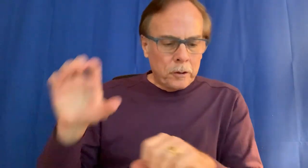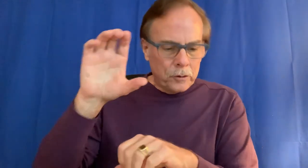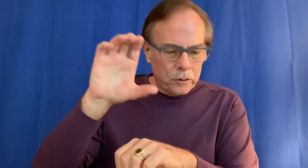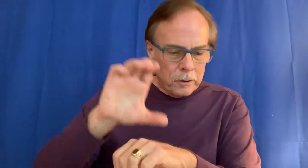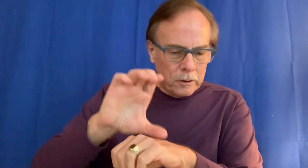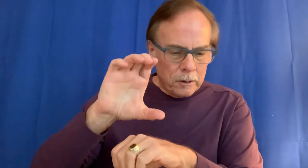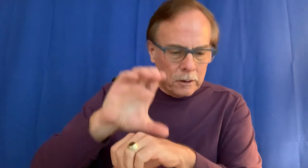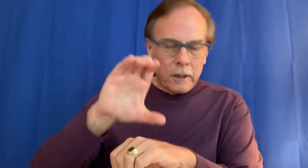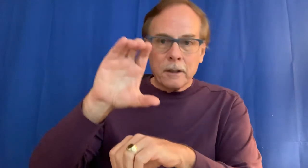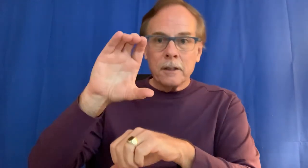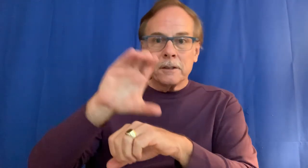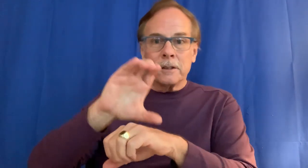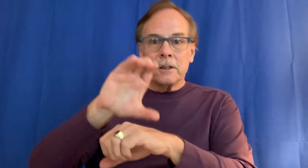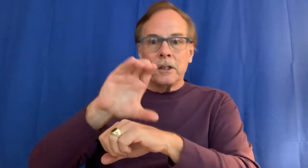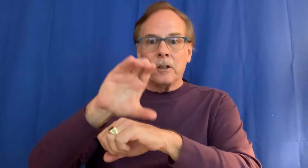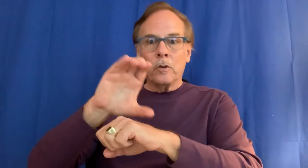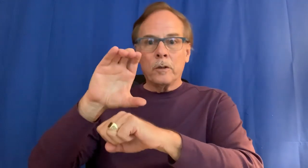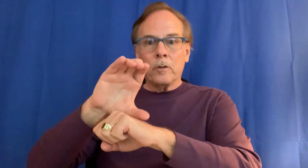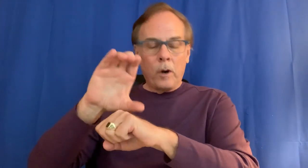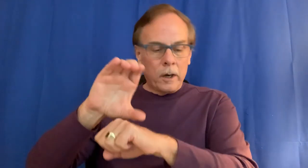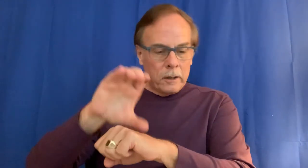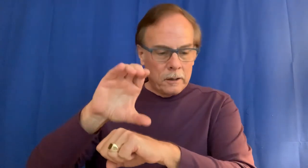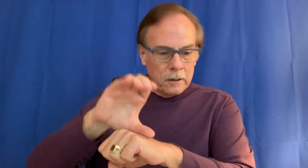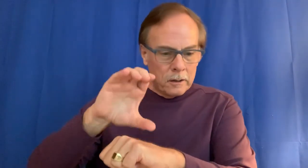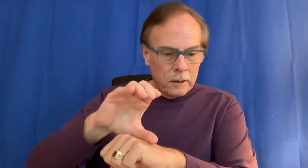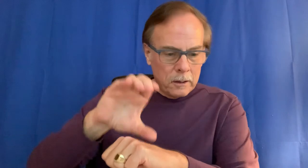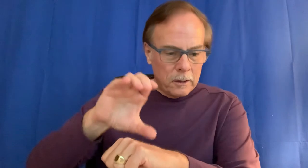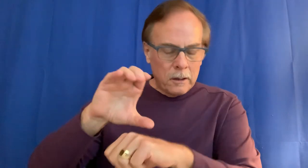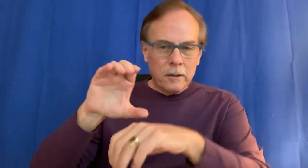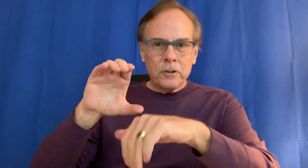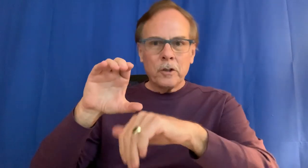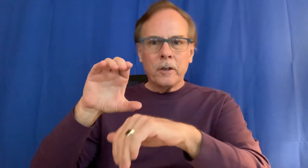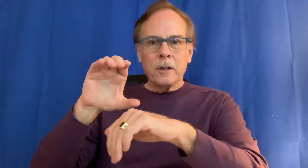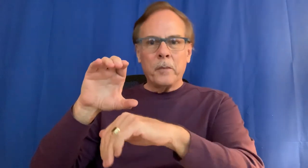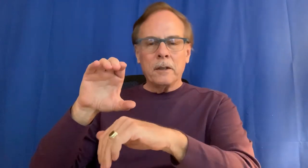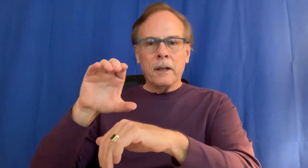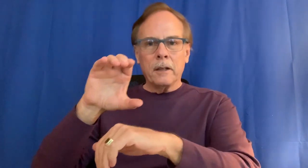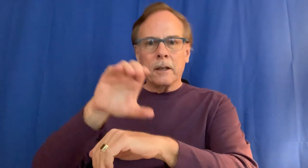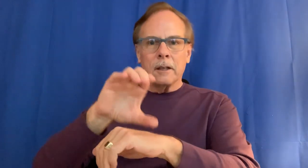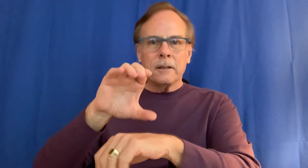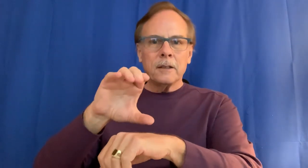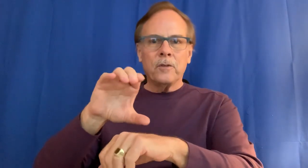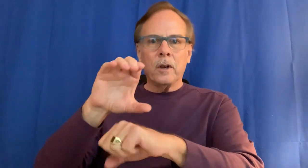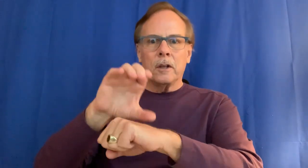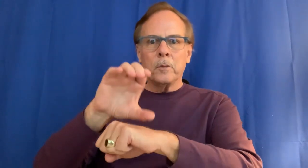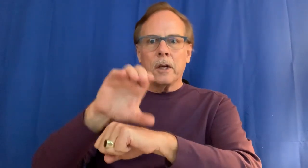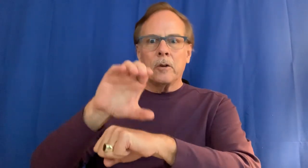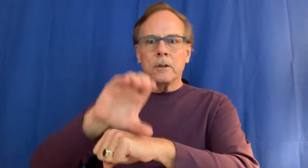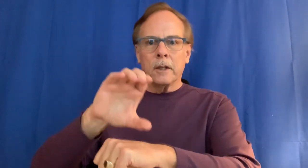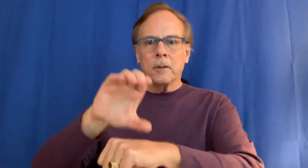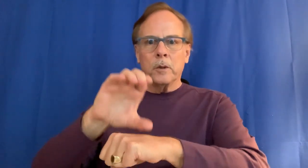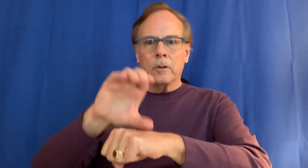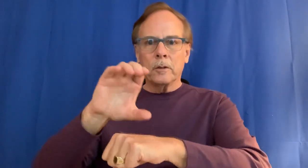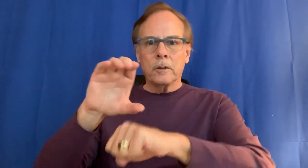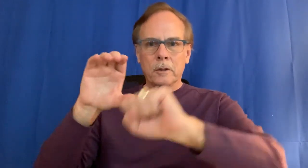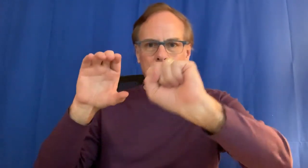Church, like this, the C on the rock. And they're showing the bent hand like that. That's fine, but I always like to put it on